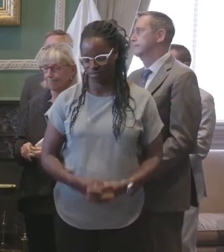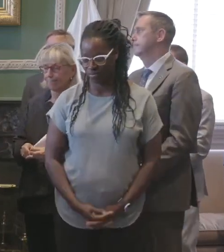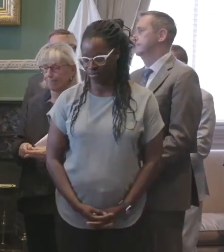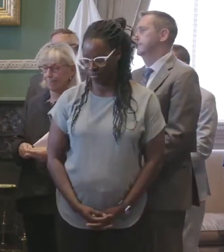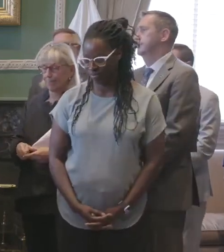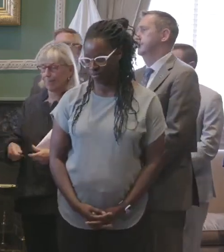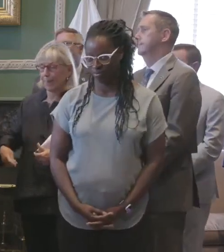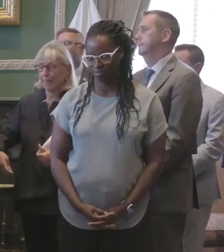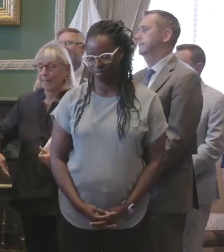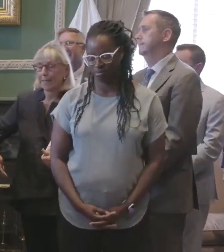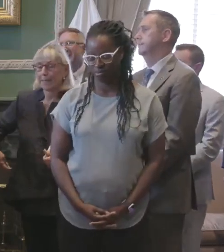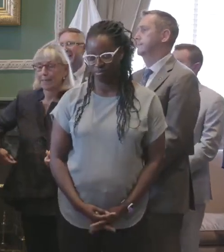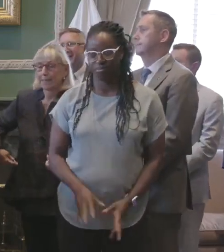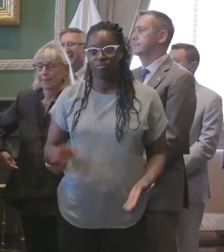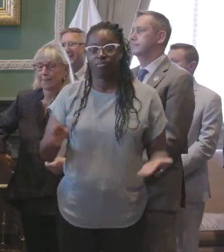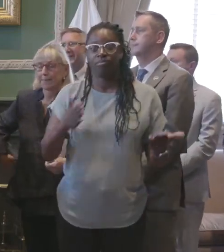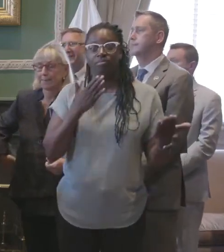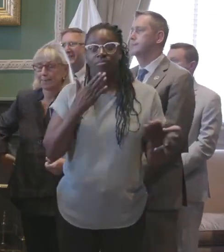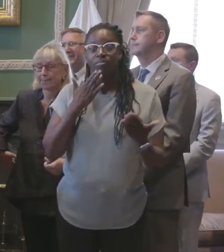Thank you, Senate President.